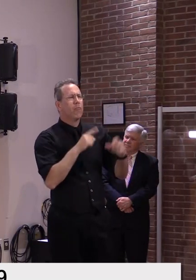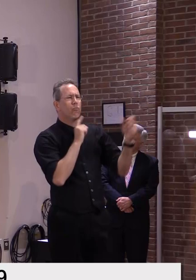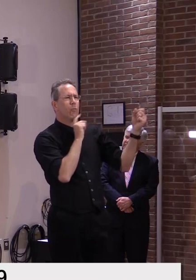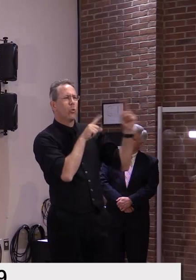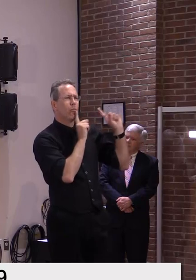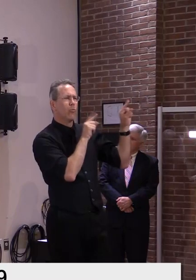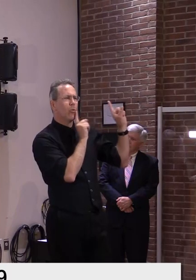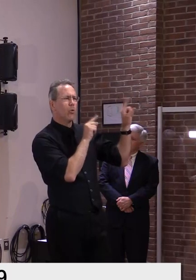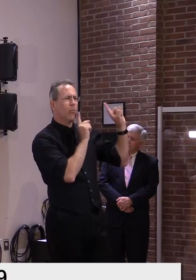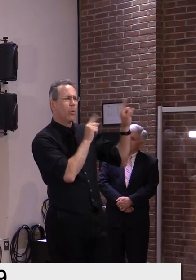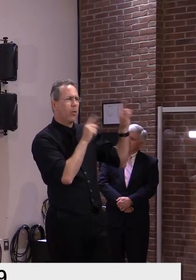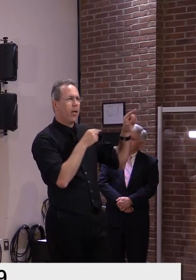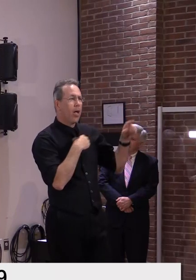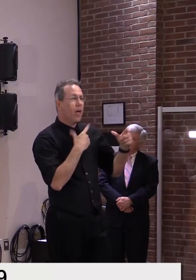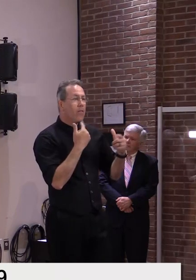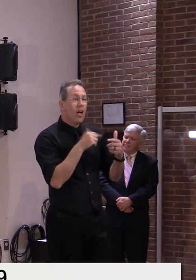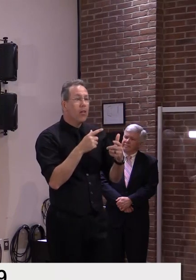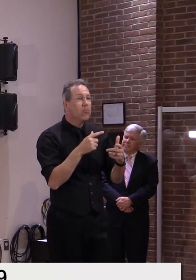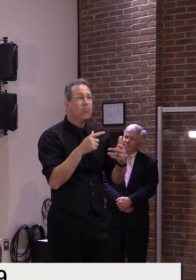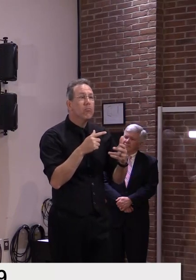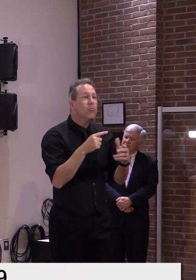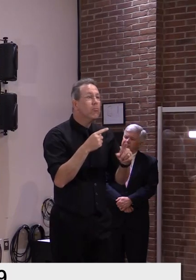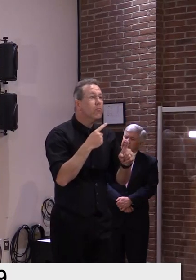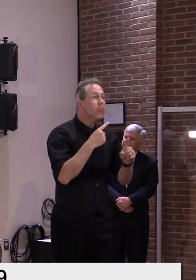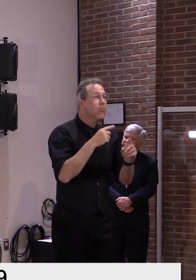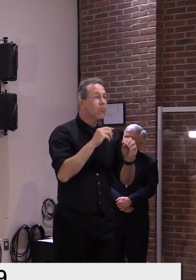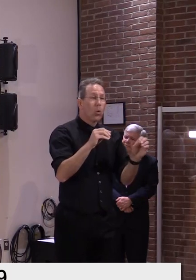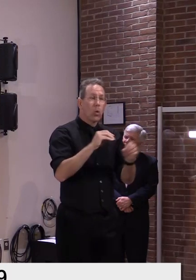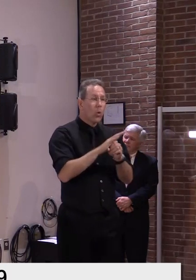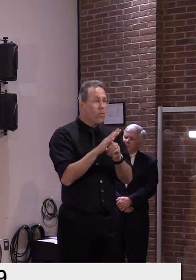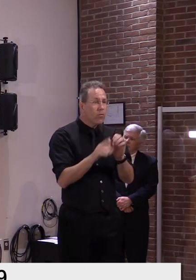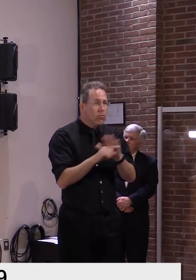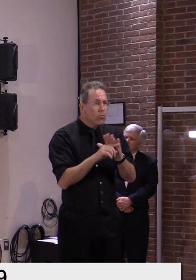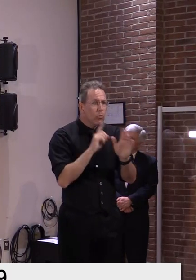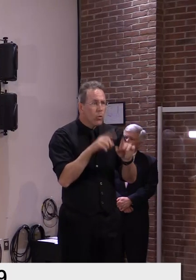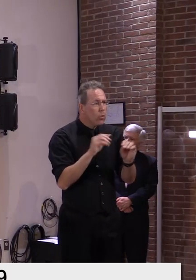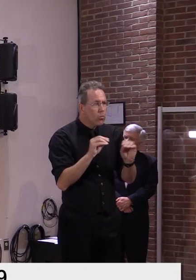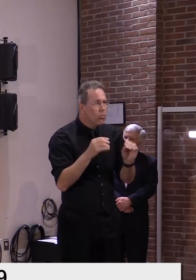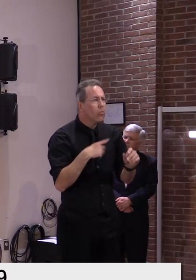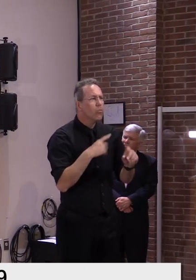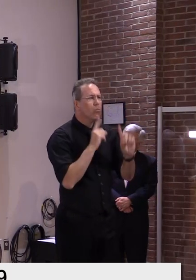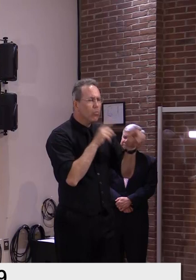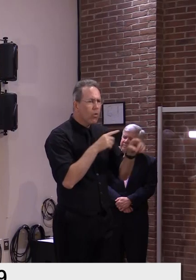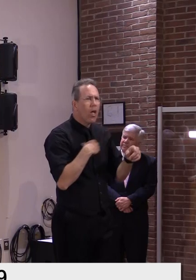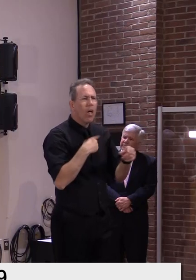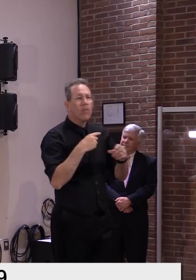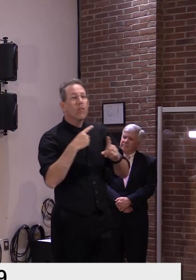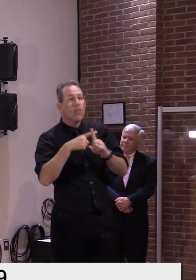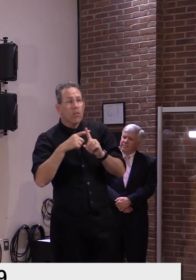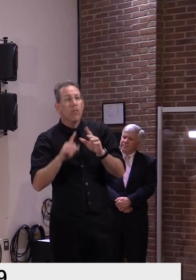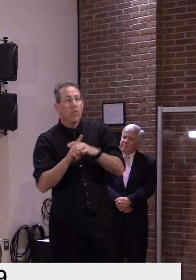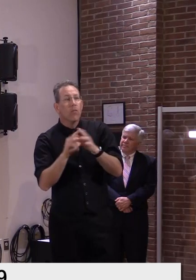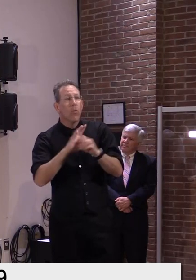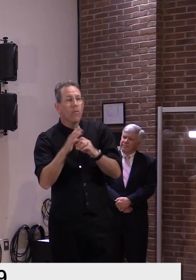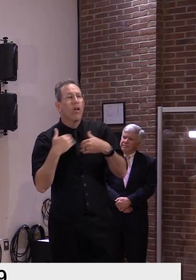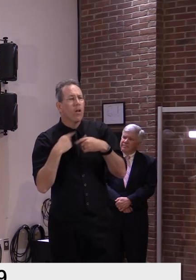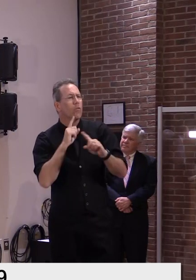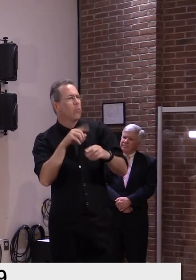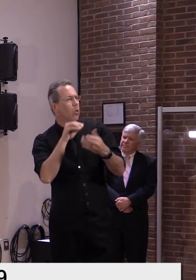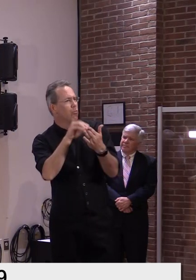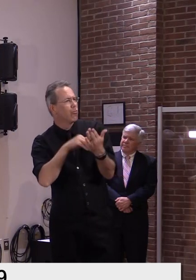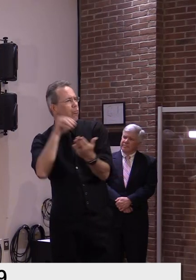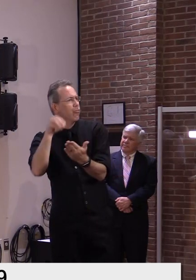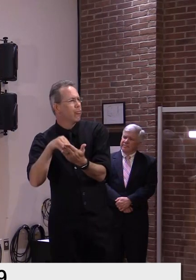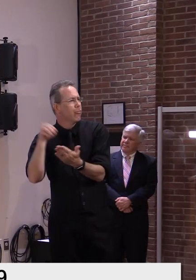to look at deaths and serious reactions that could be potentially related to getting the